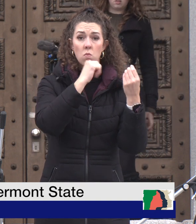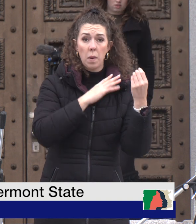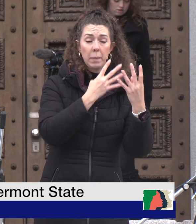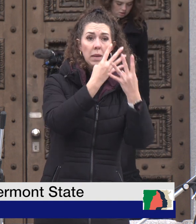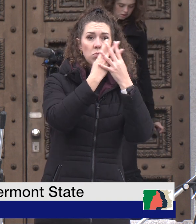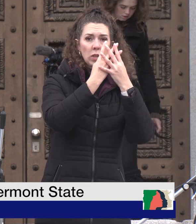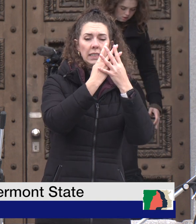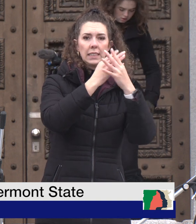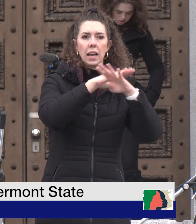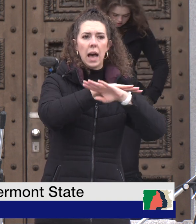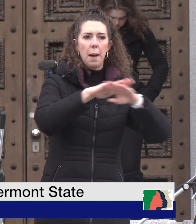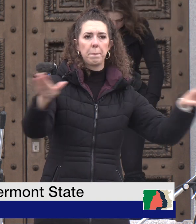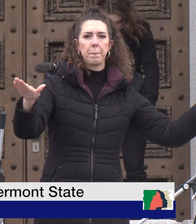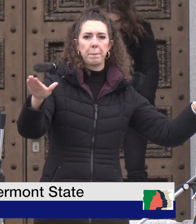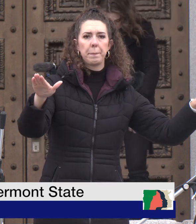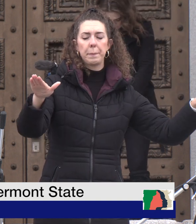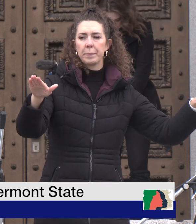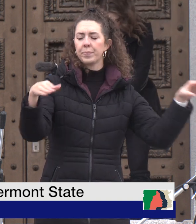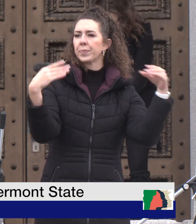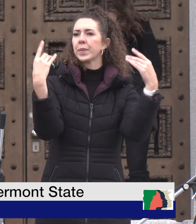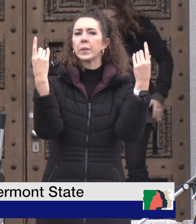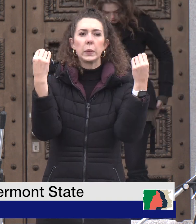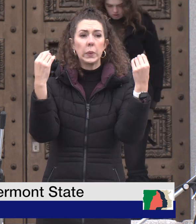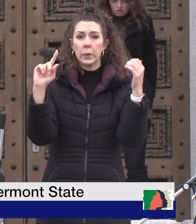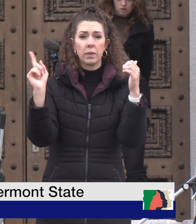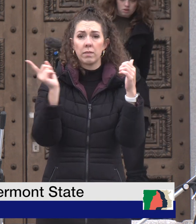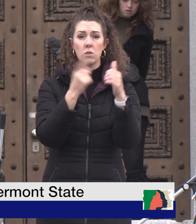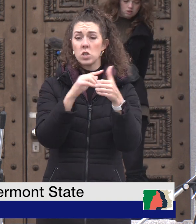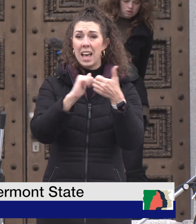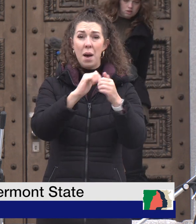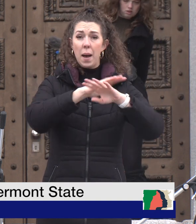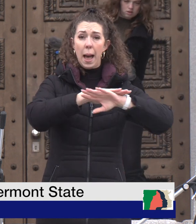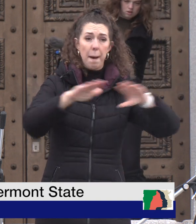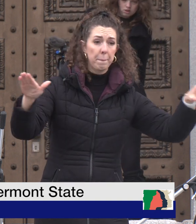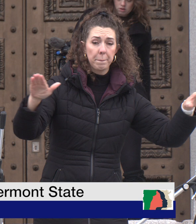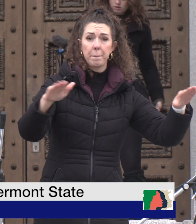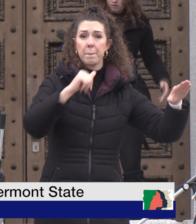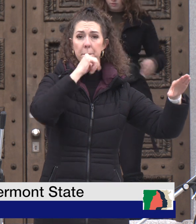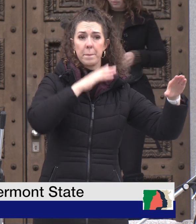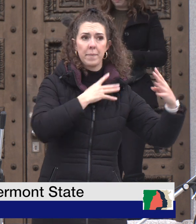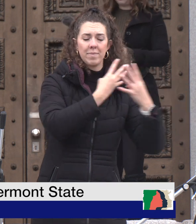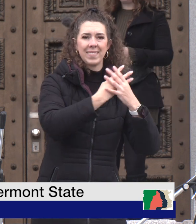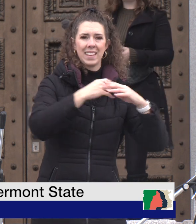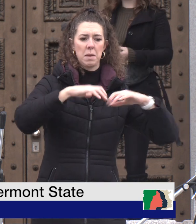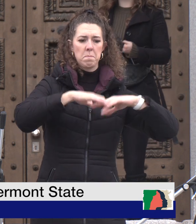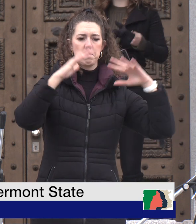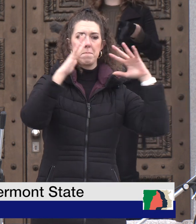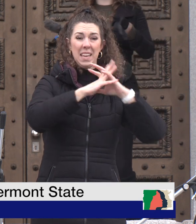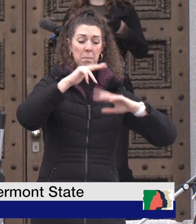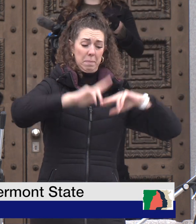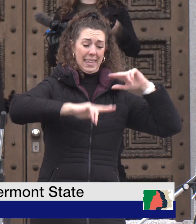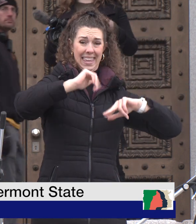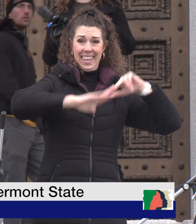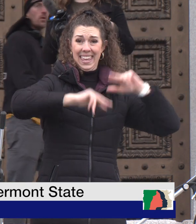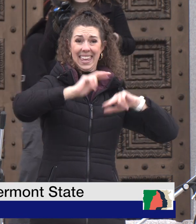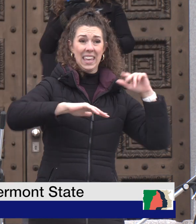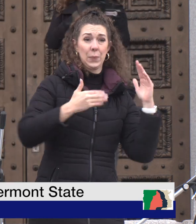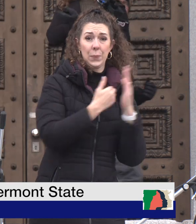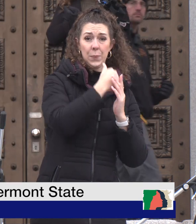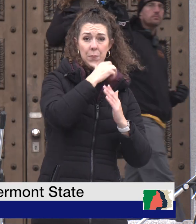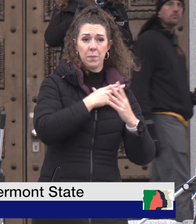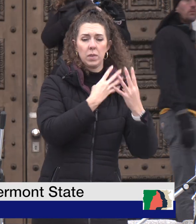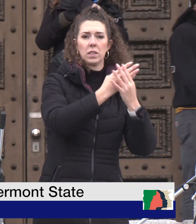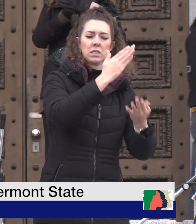prisons. What can be our first step towards such an audacious goal? No new women's prison. And we must